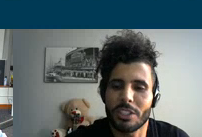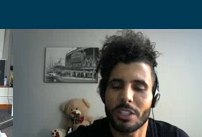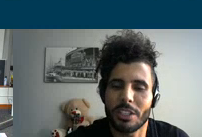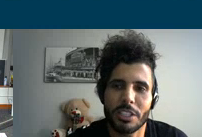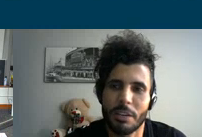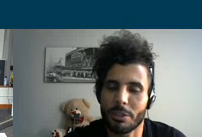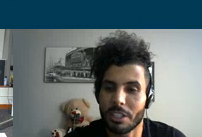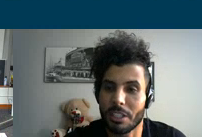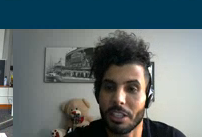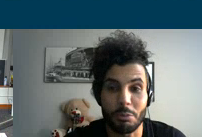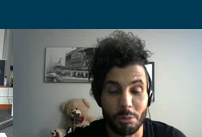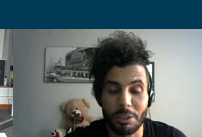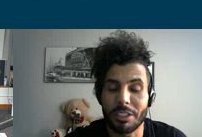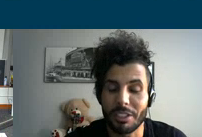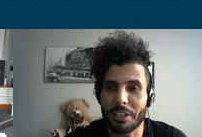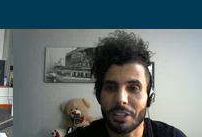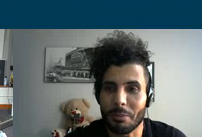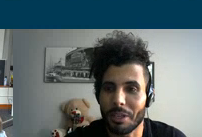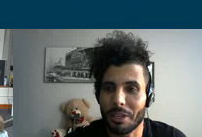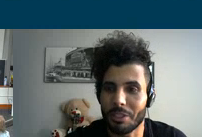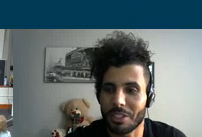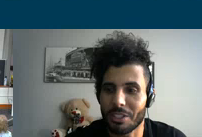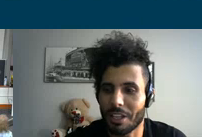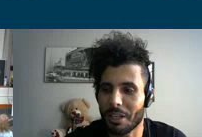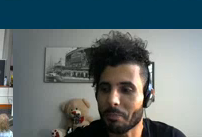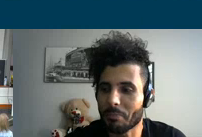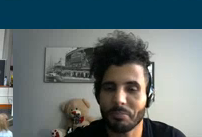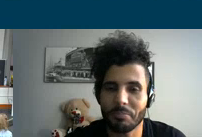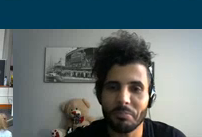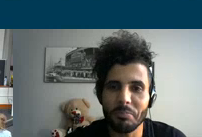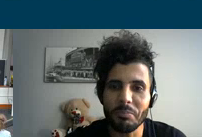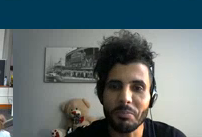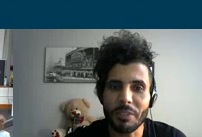presentations in this conference, and I really like them. I was